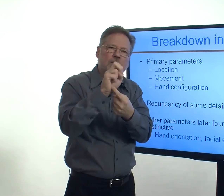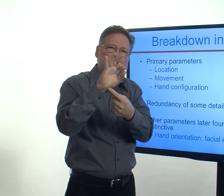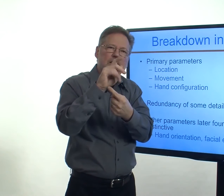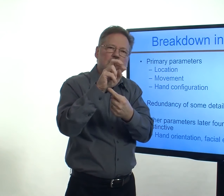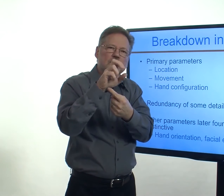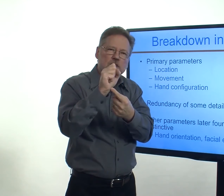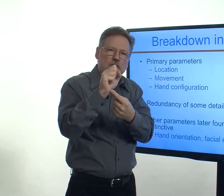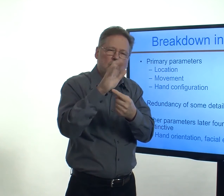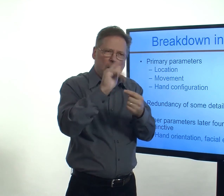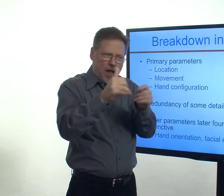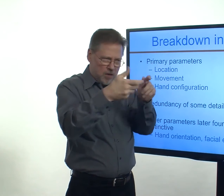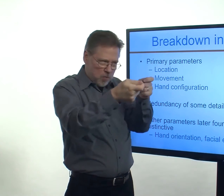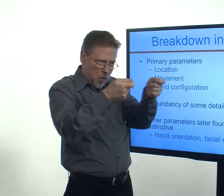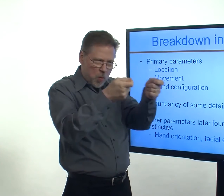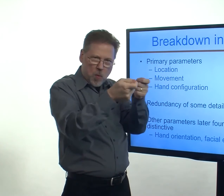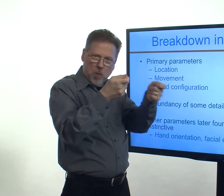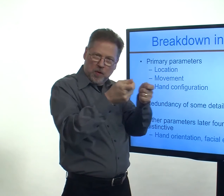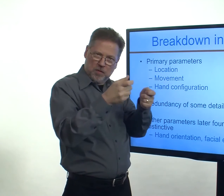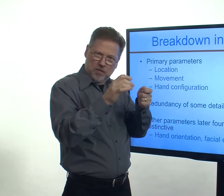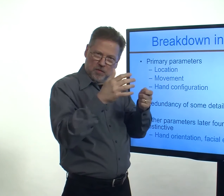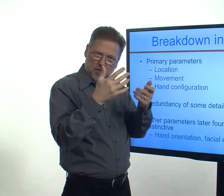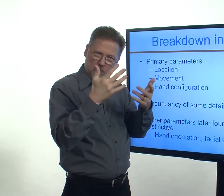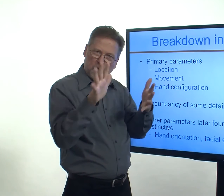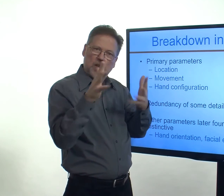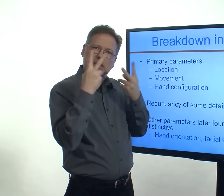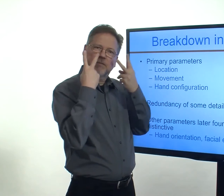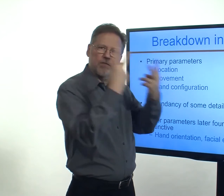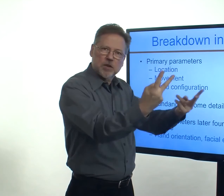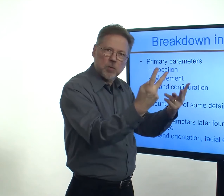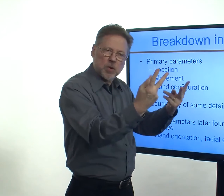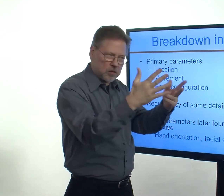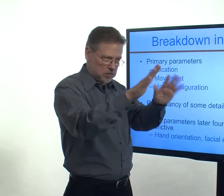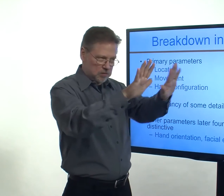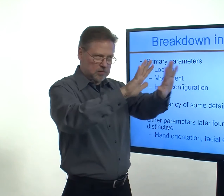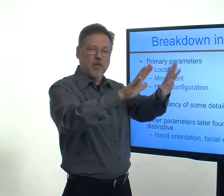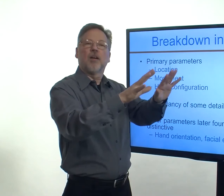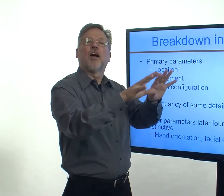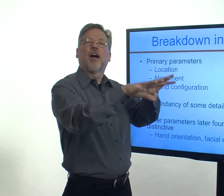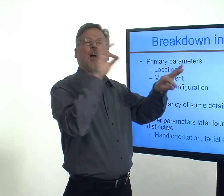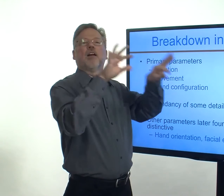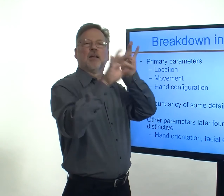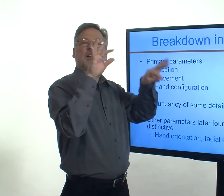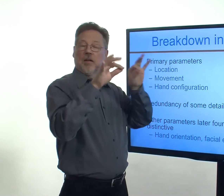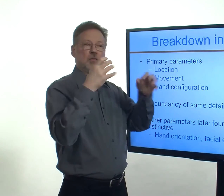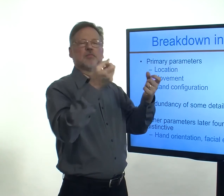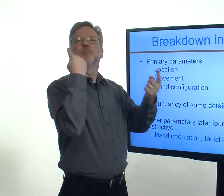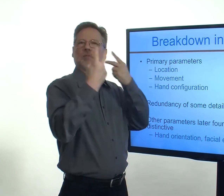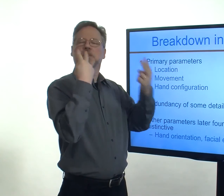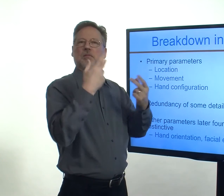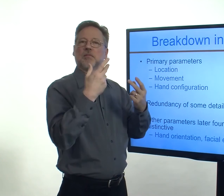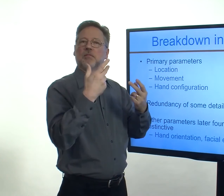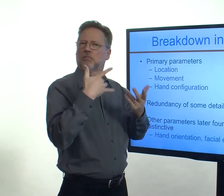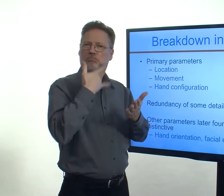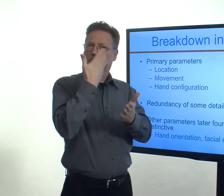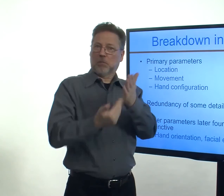That means we can identify the essential, distinctive features by controlling what information is visible. With just